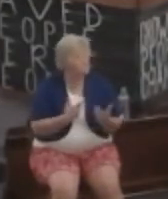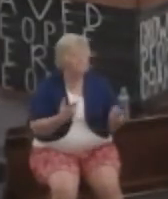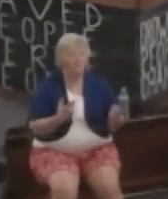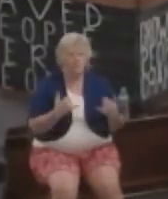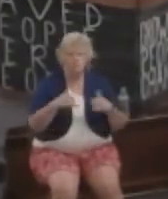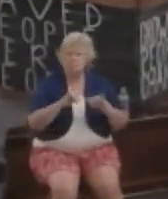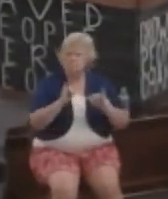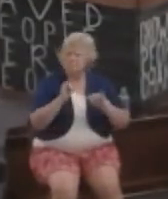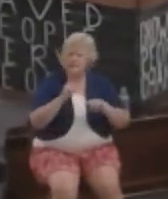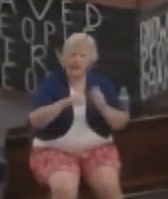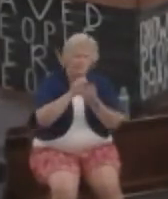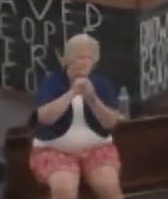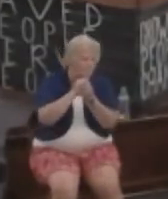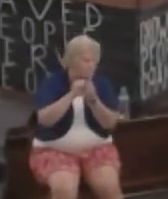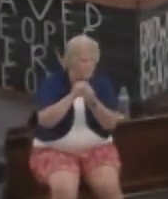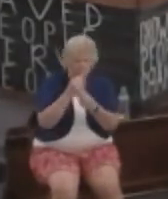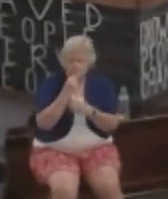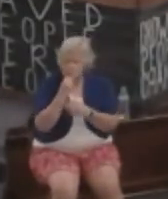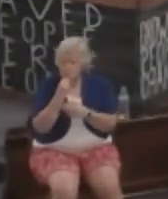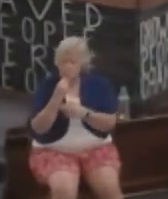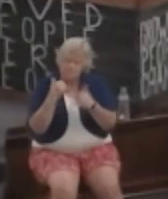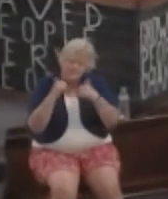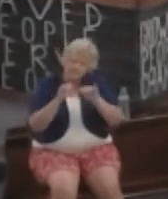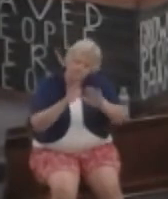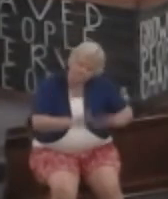still embracing the child part.